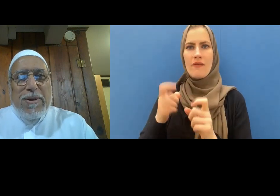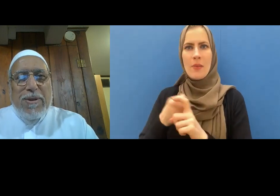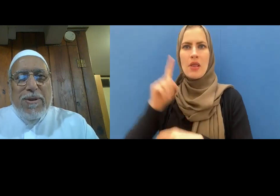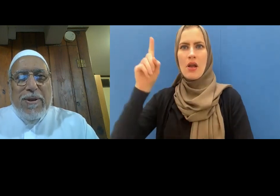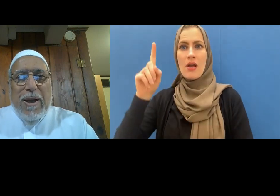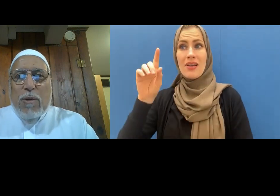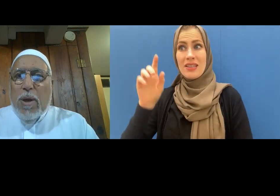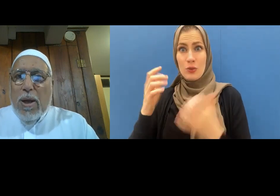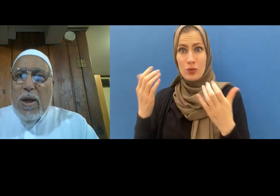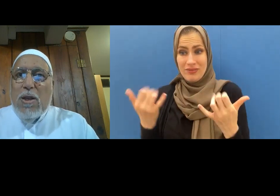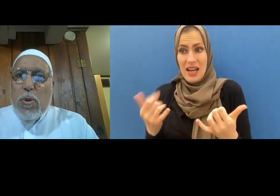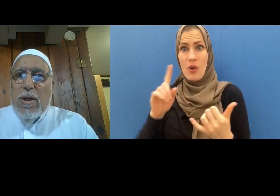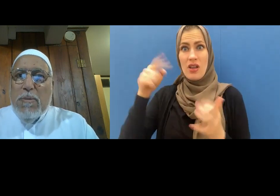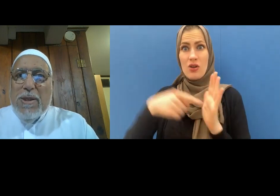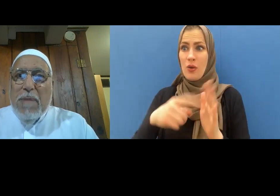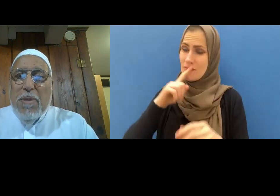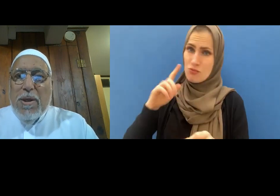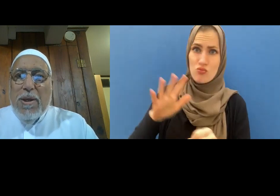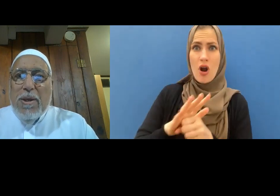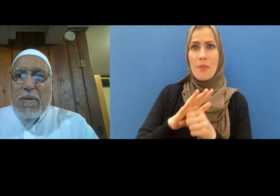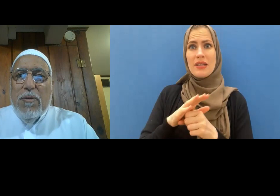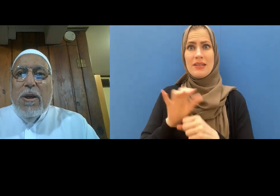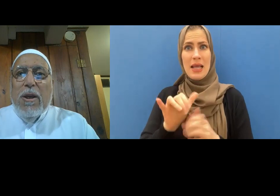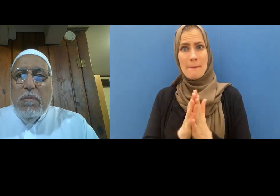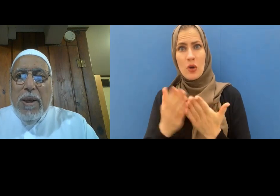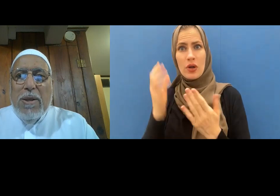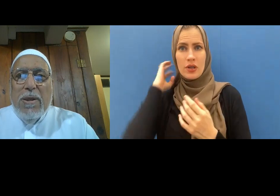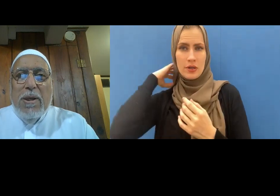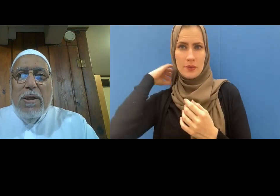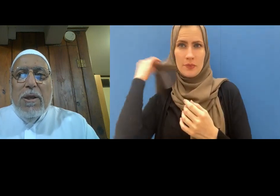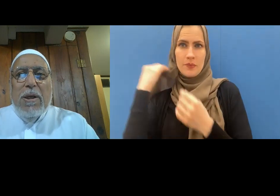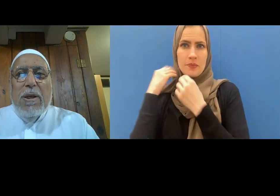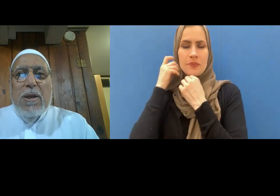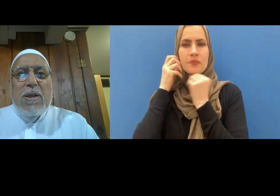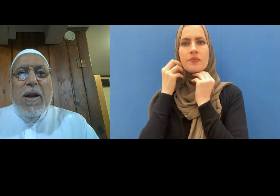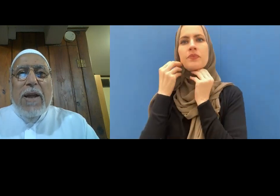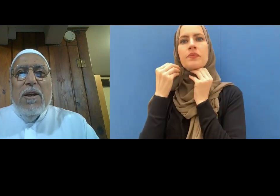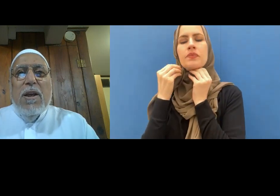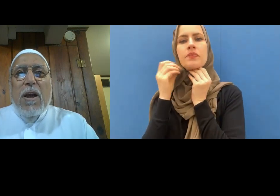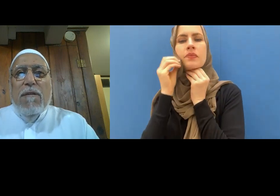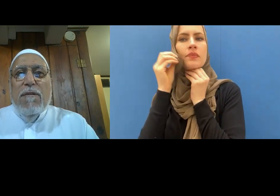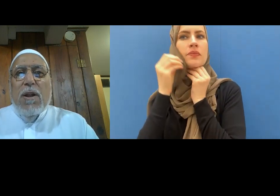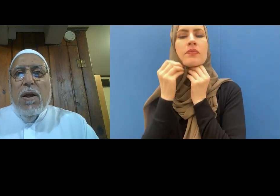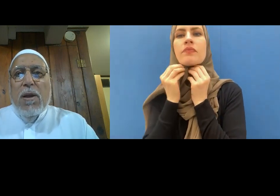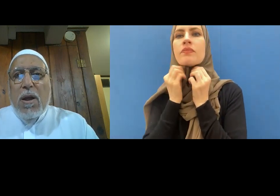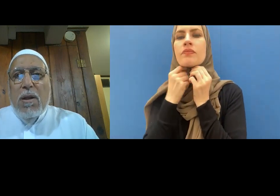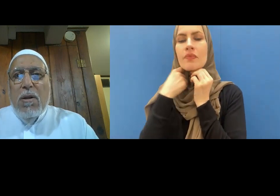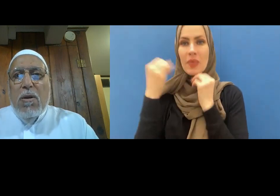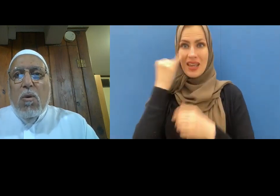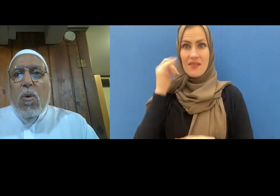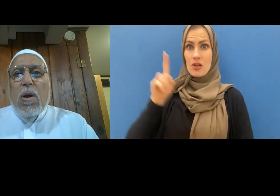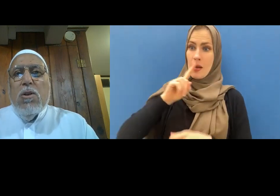And when Allah swears by something, it means it is great enough that